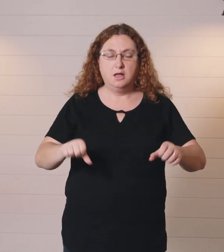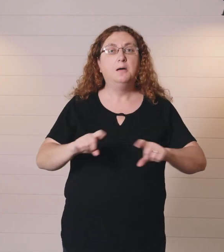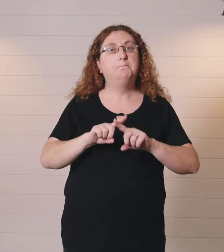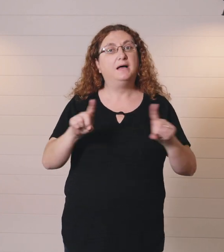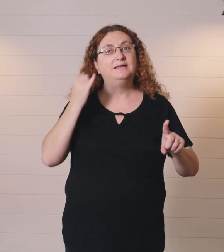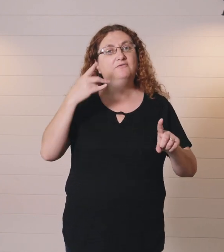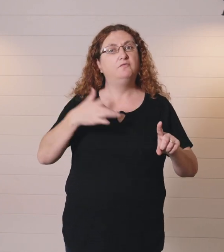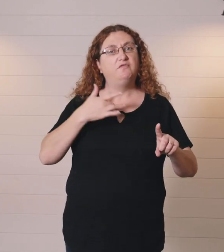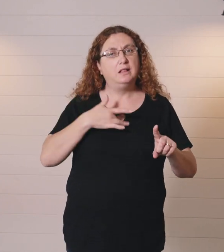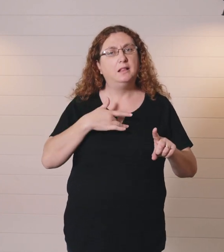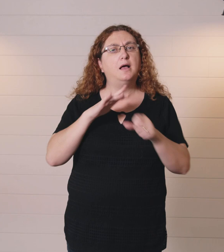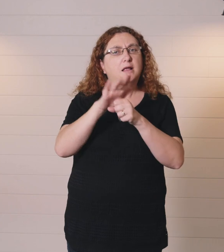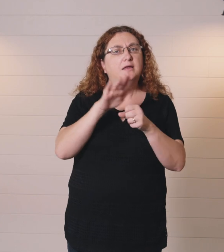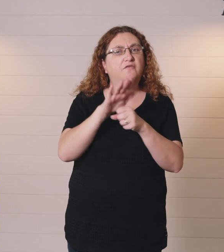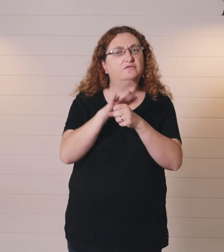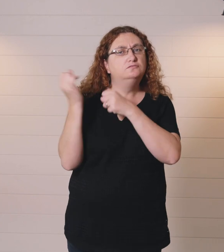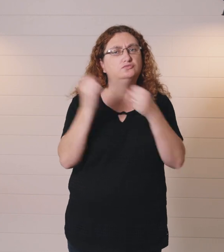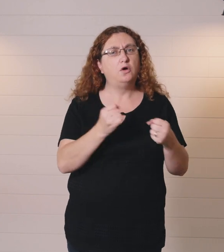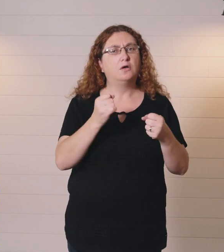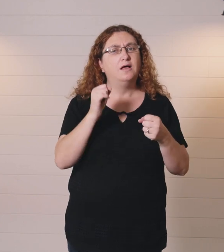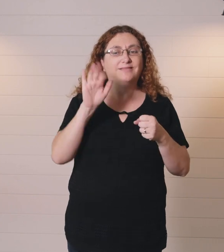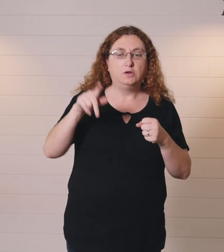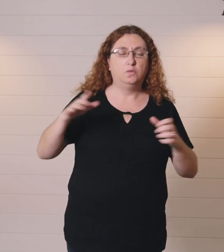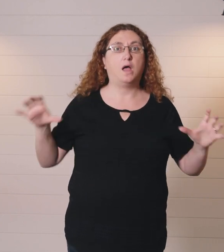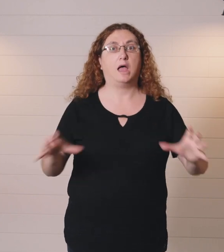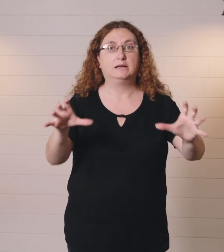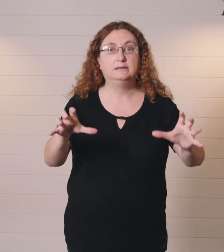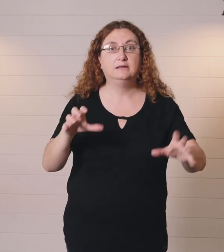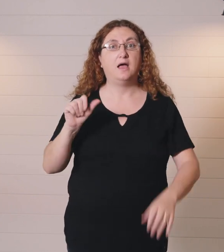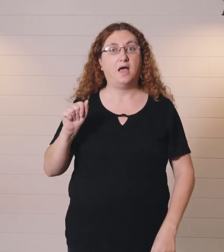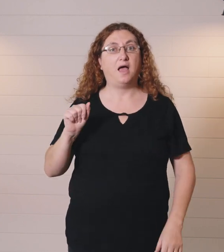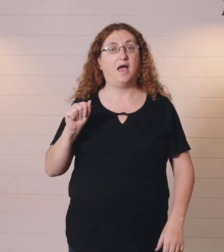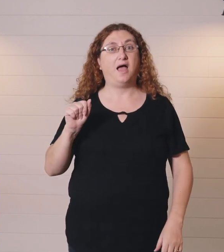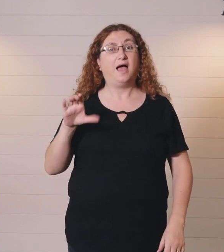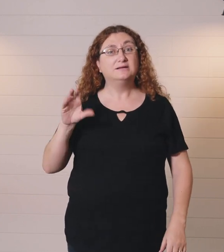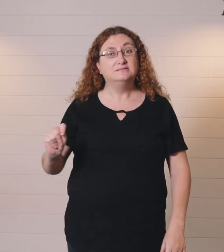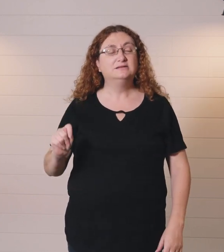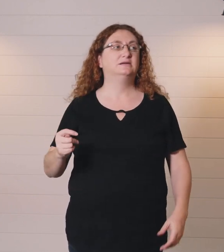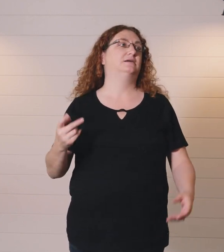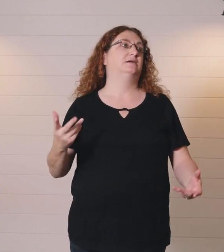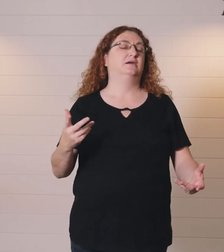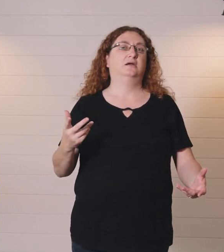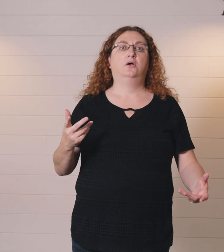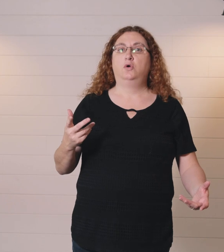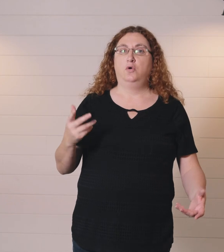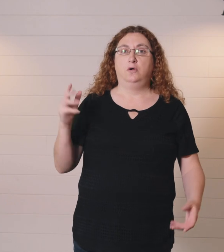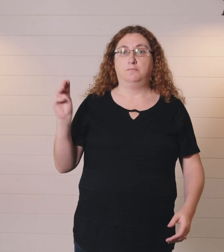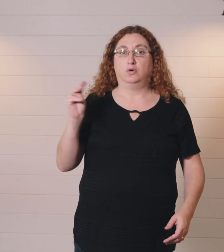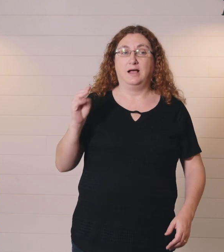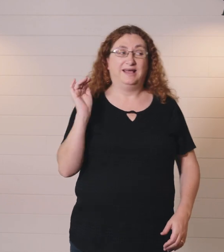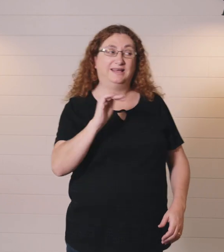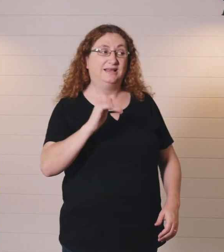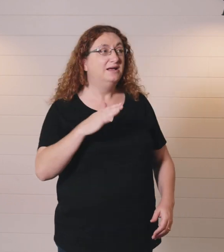some tangible action. In this case, Esther had to ask, would she use her position of influence with the king to